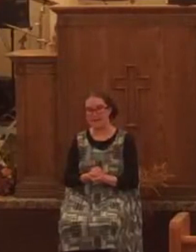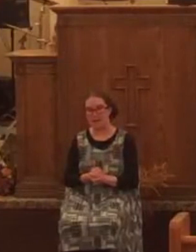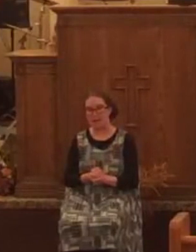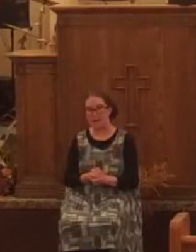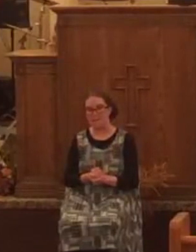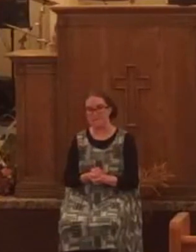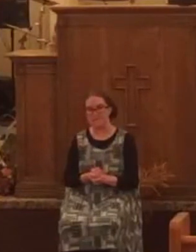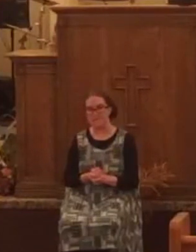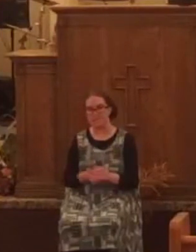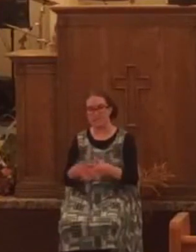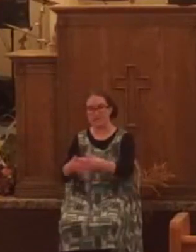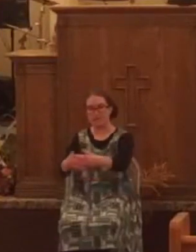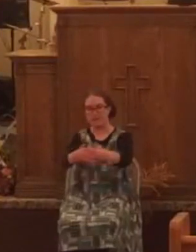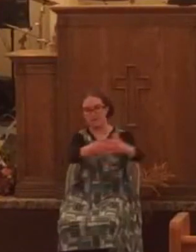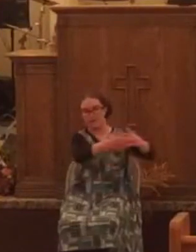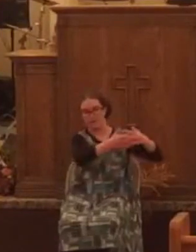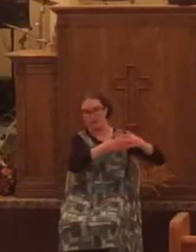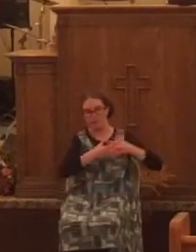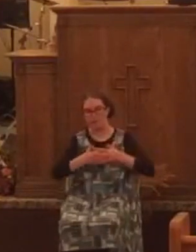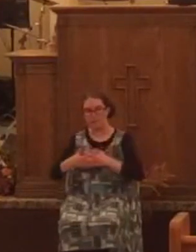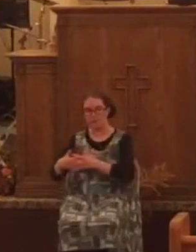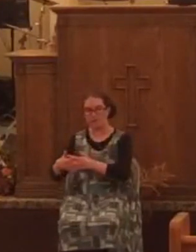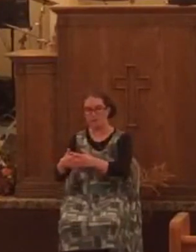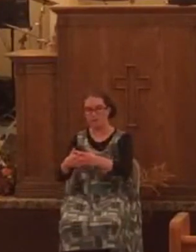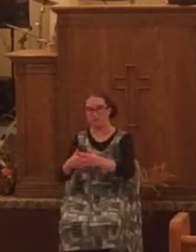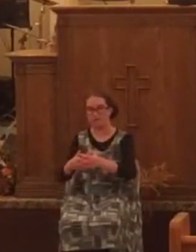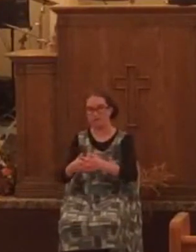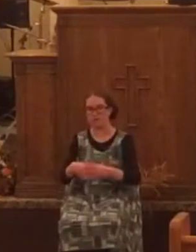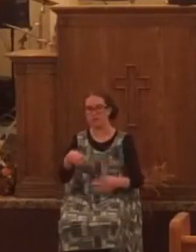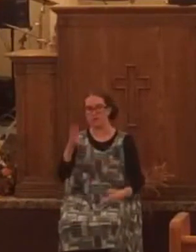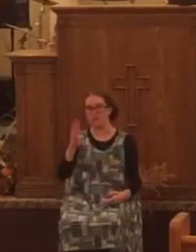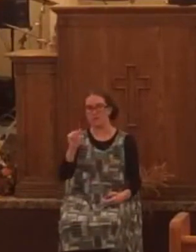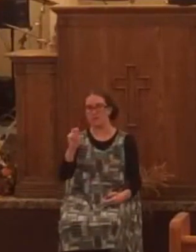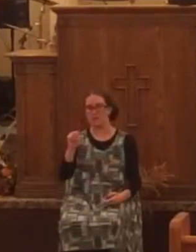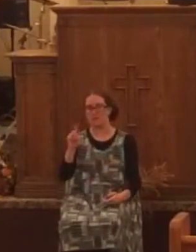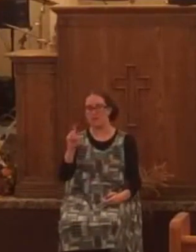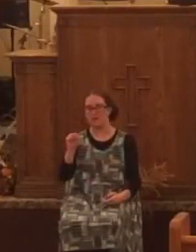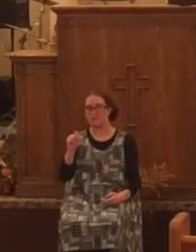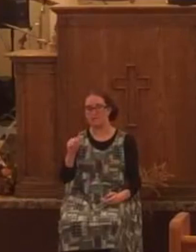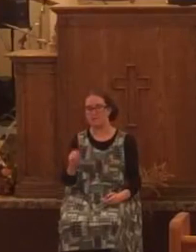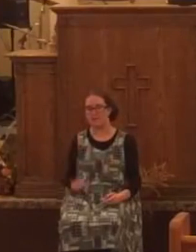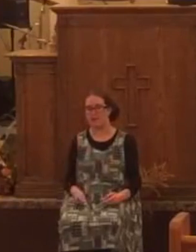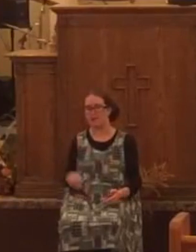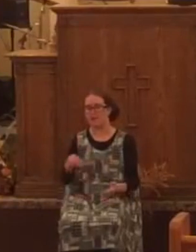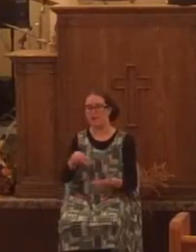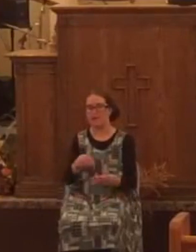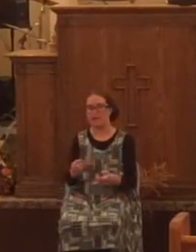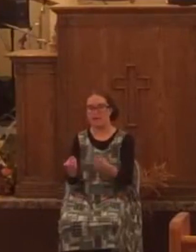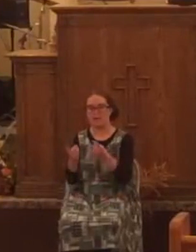that American Bandstand came on the same time wrestling came on.